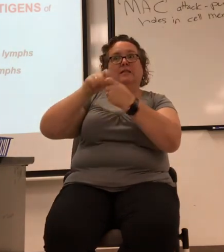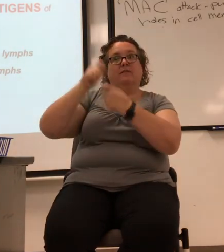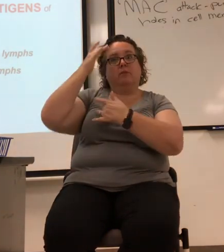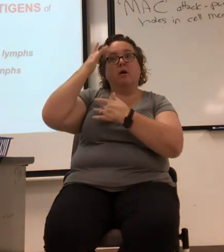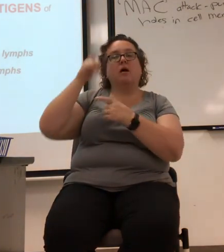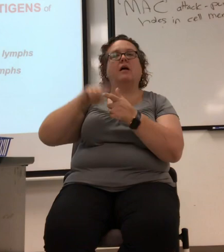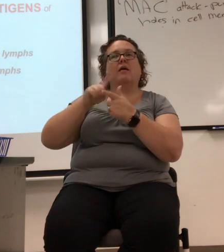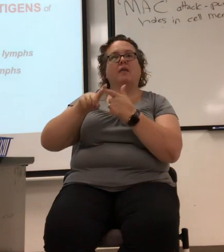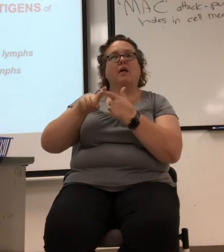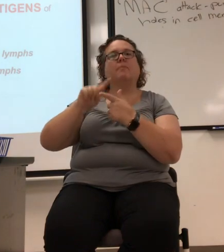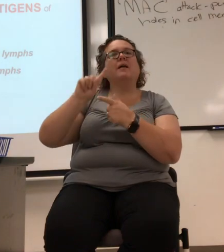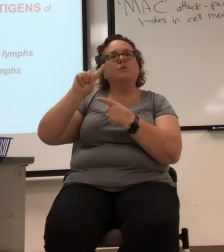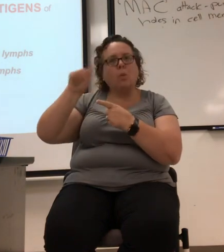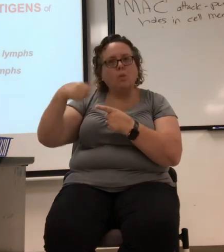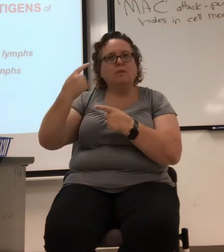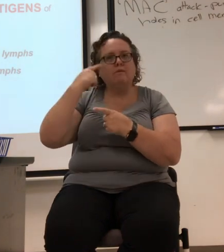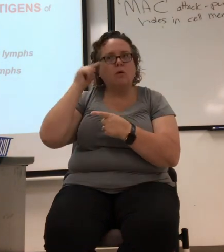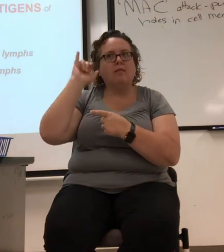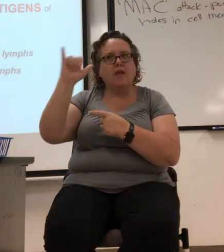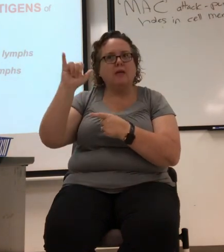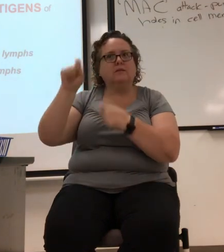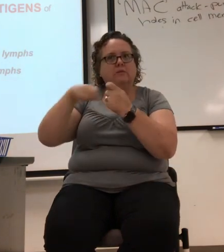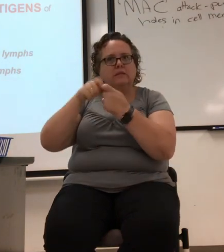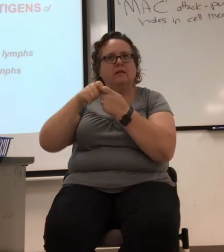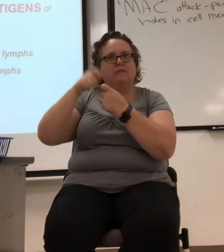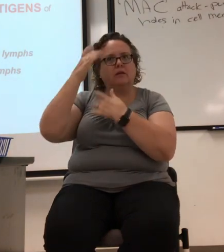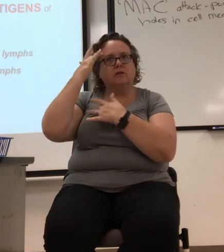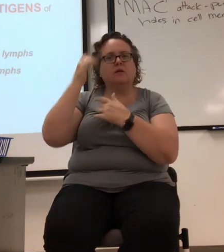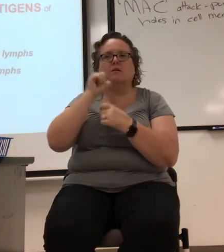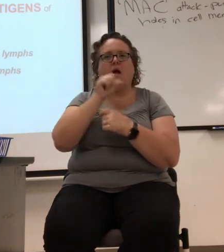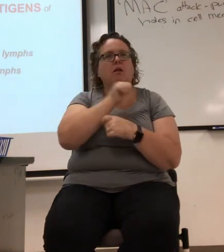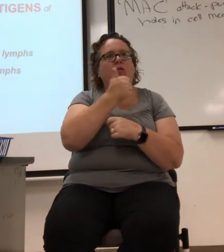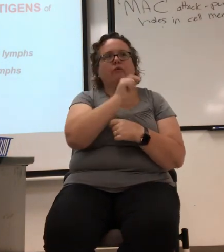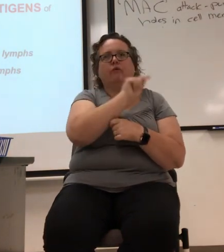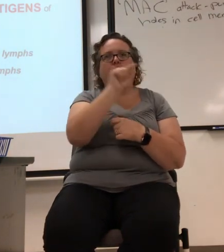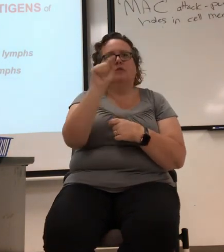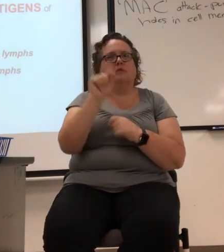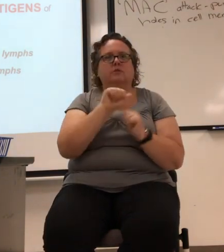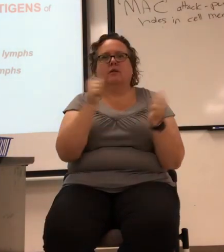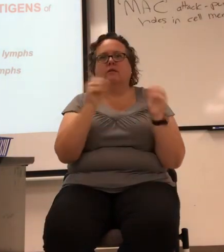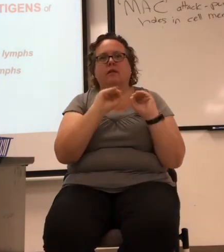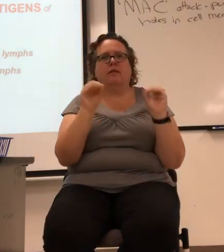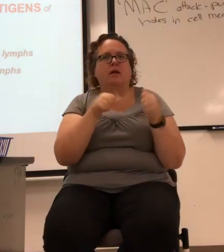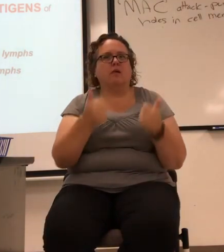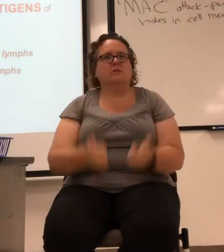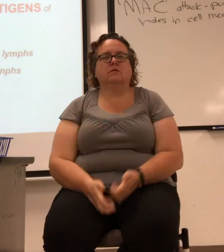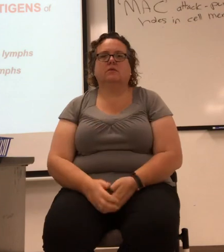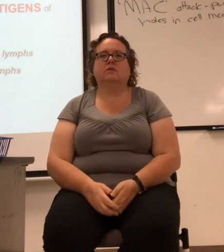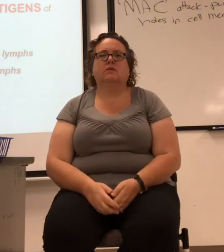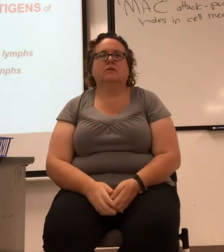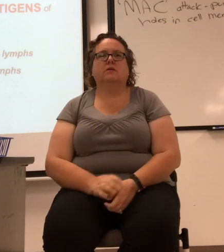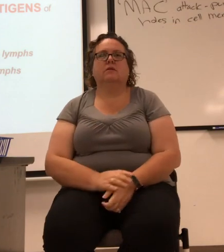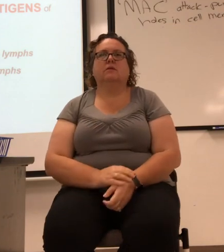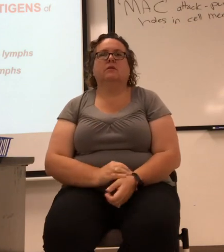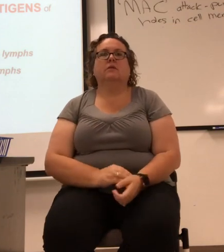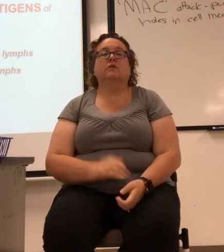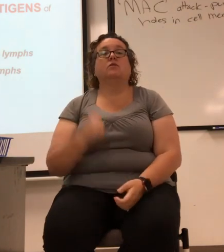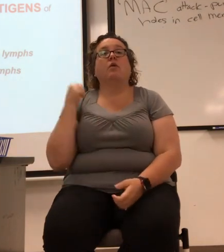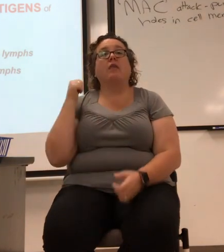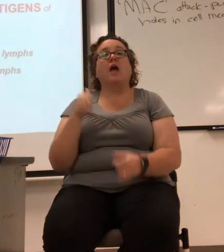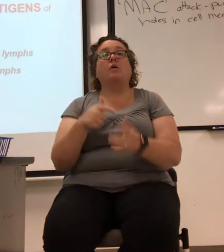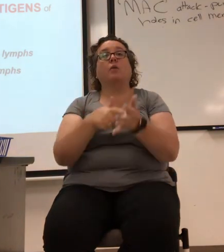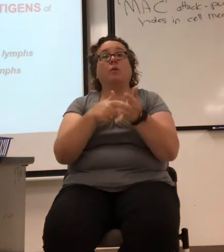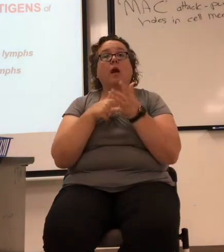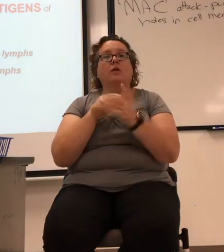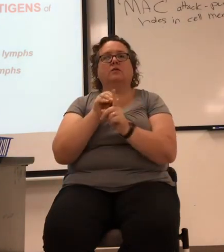that specific pathogen and nothing else. Okay. So this requires